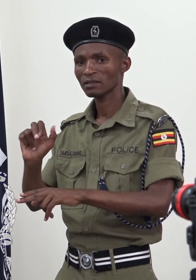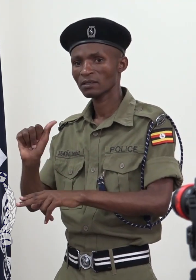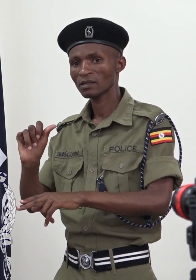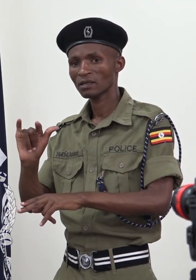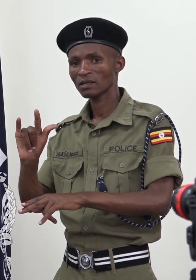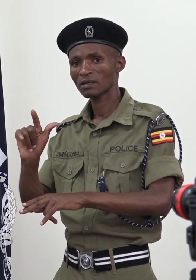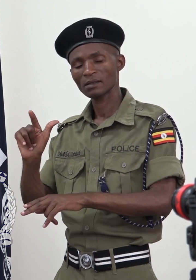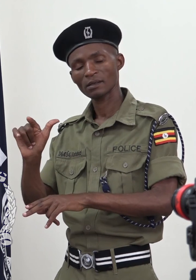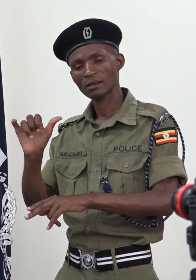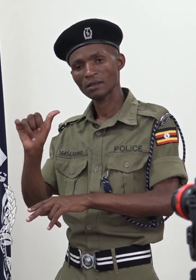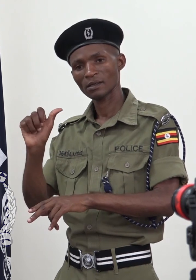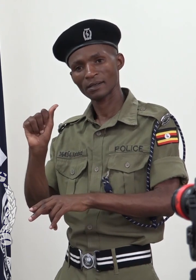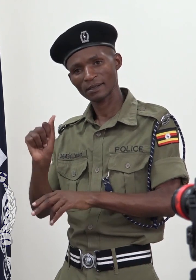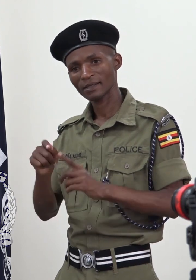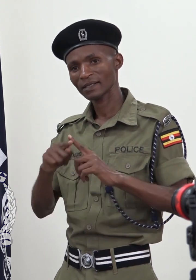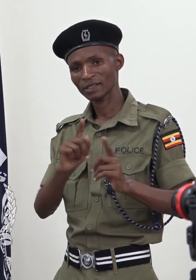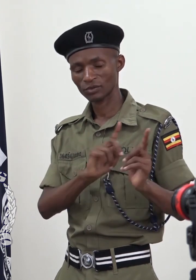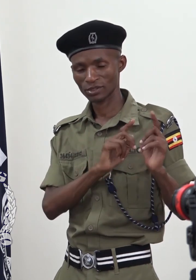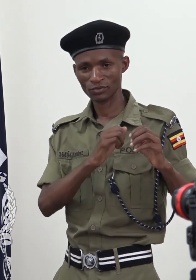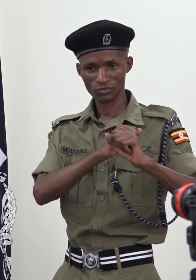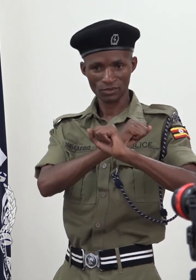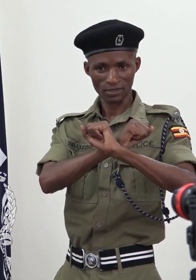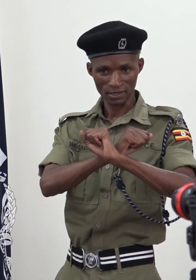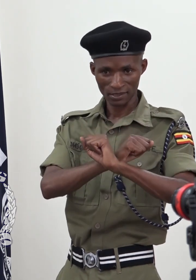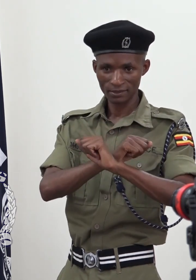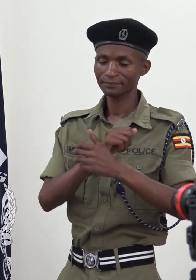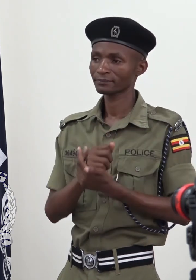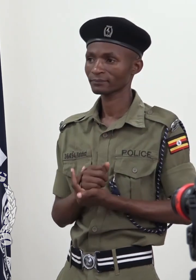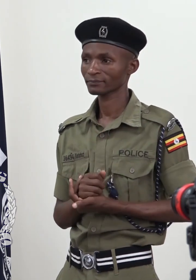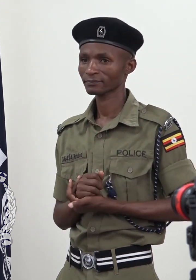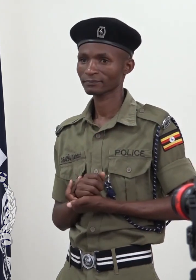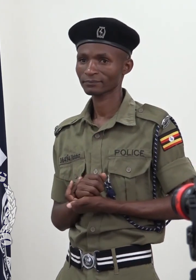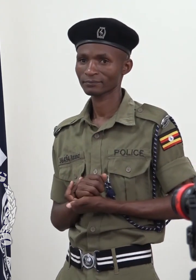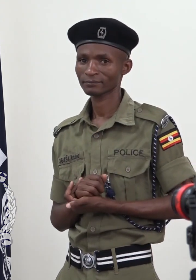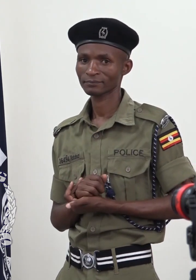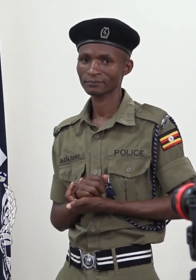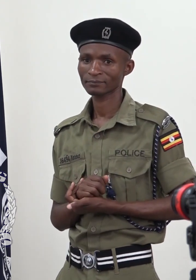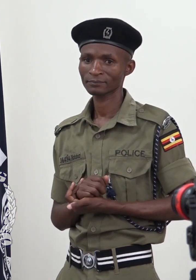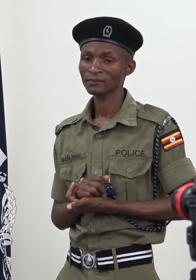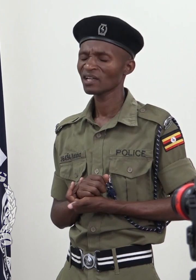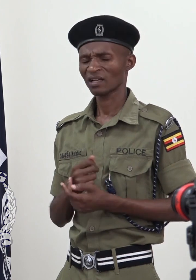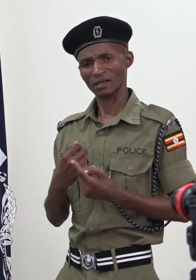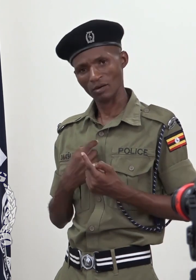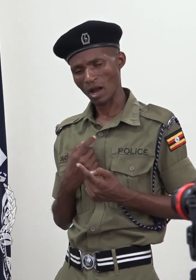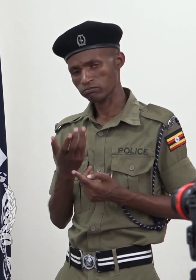Here again, even after subduing them, they went on to murder them. So